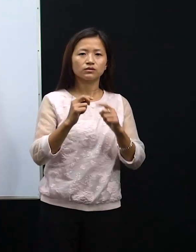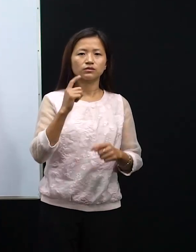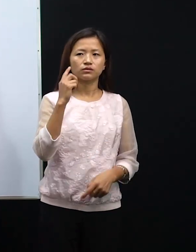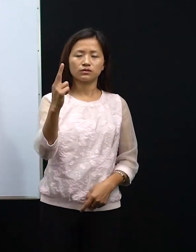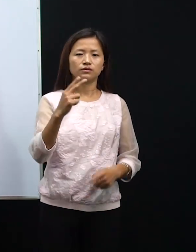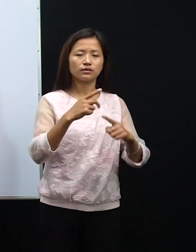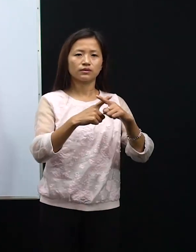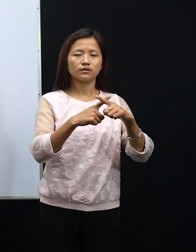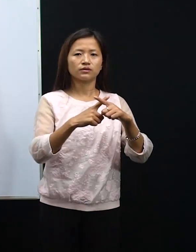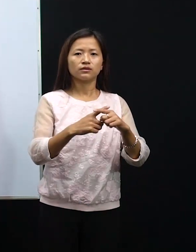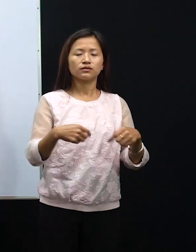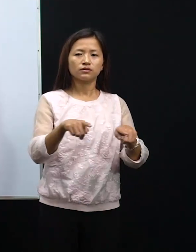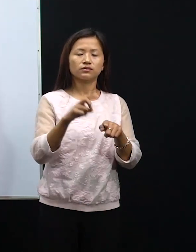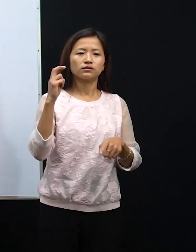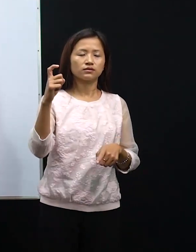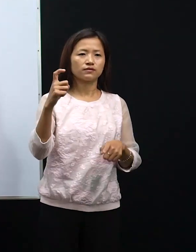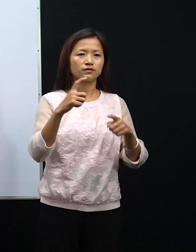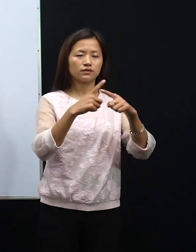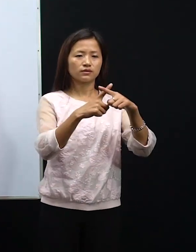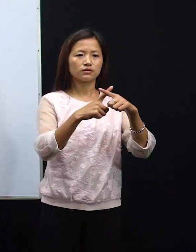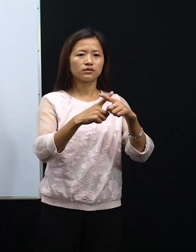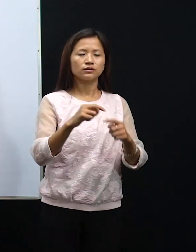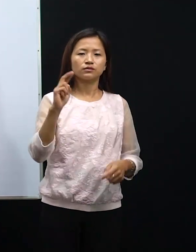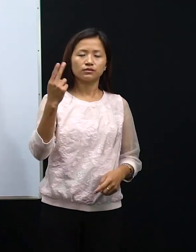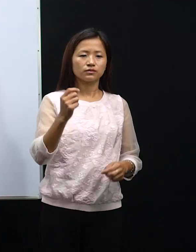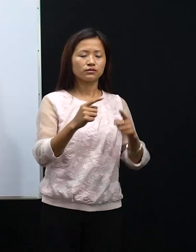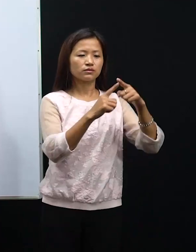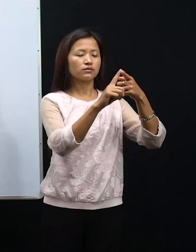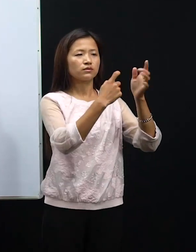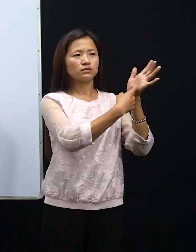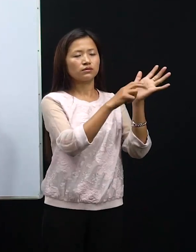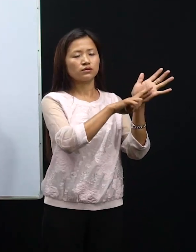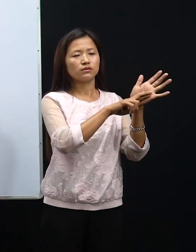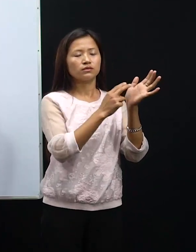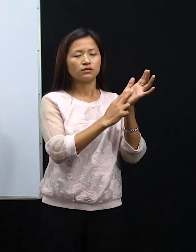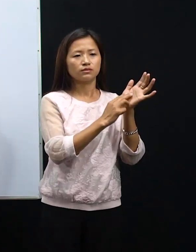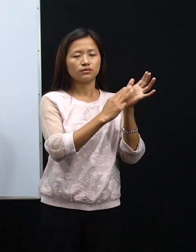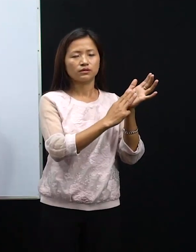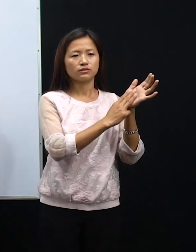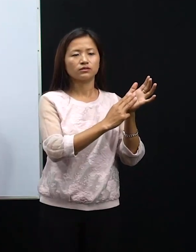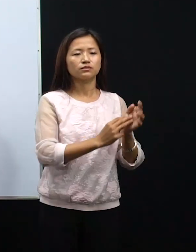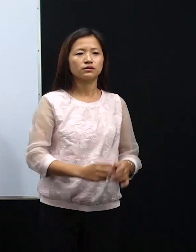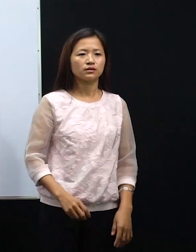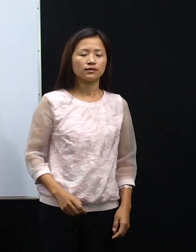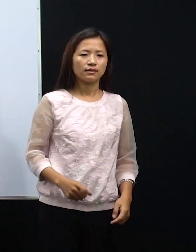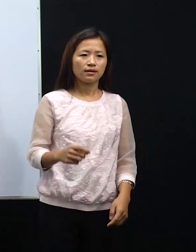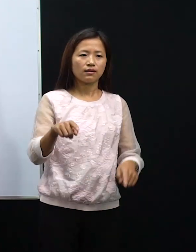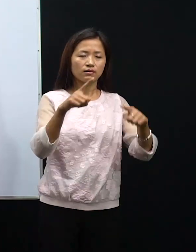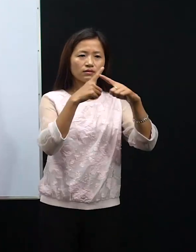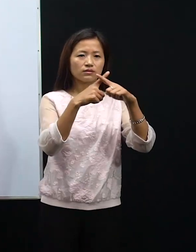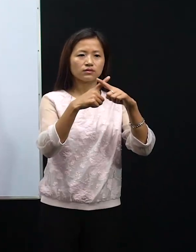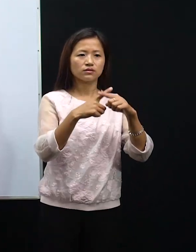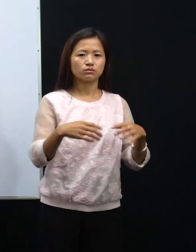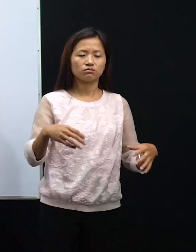and 7x, we can see here in these two terms that x is common. X is